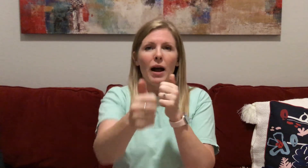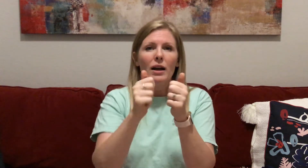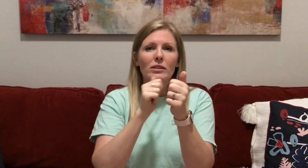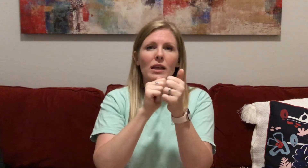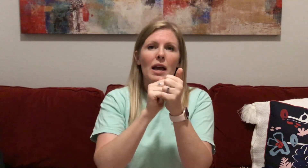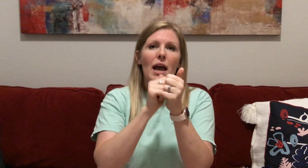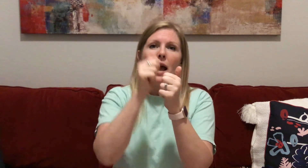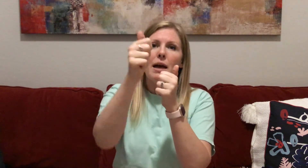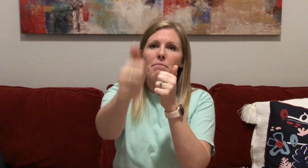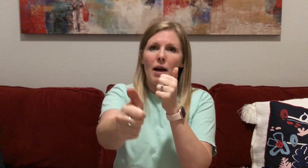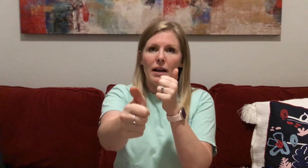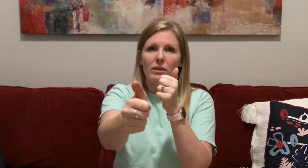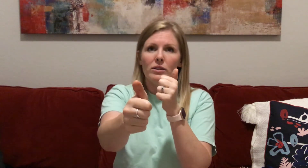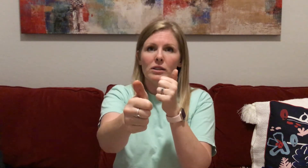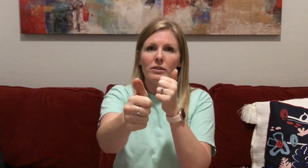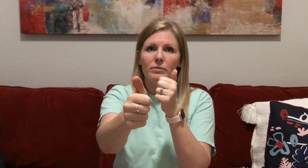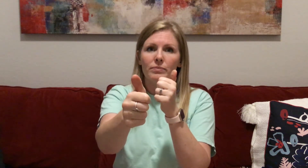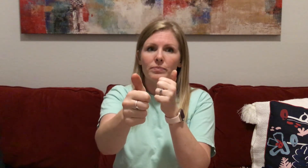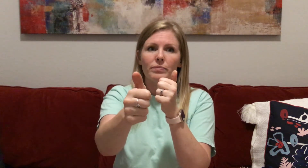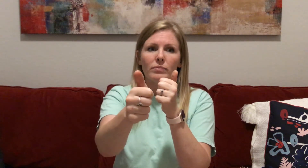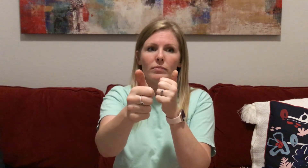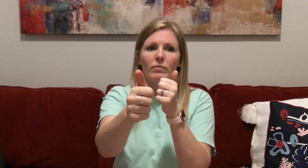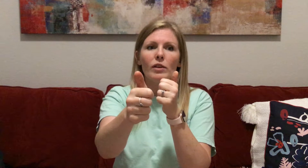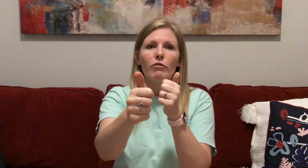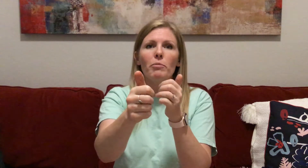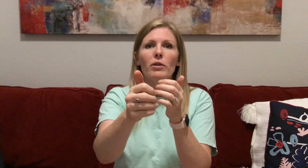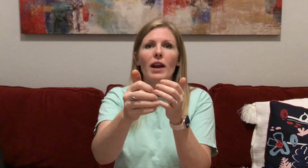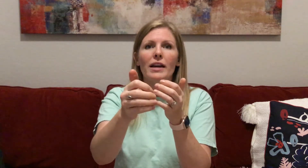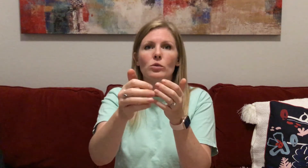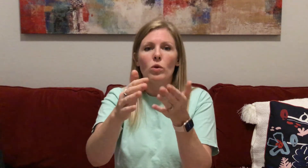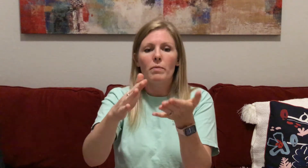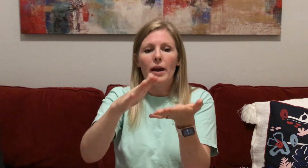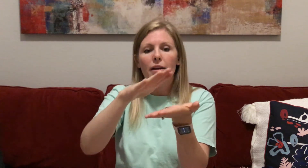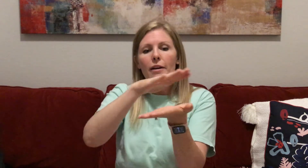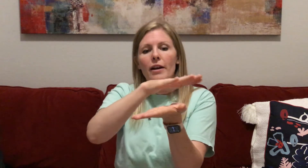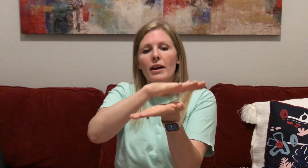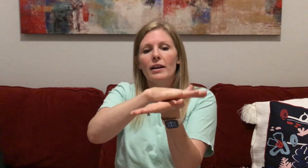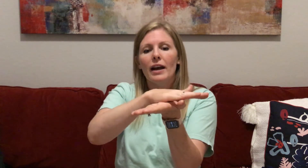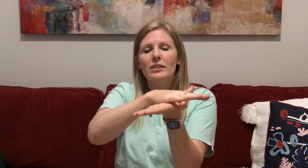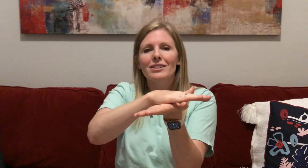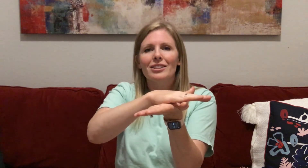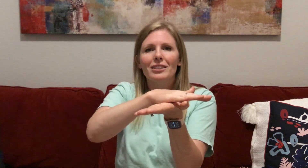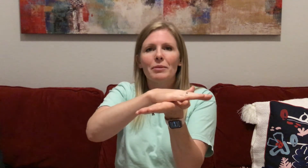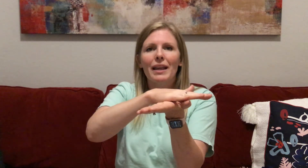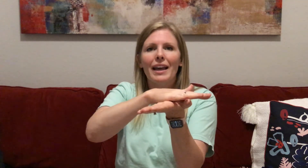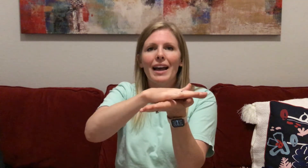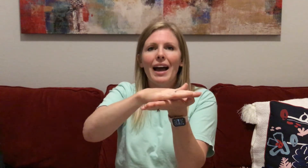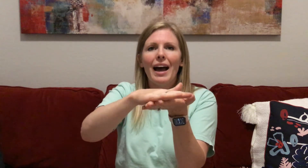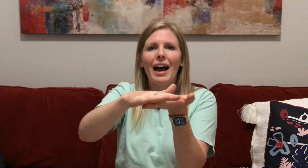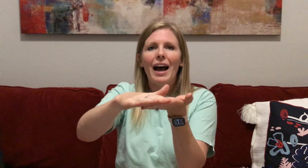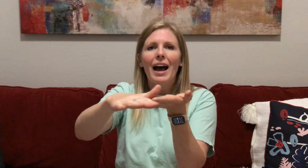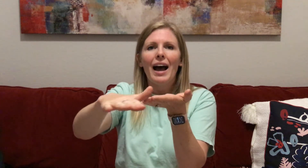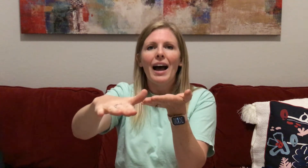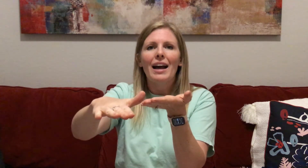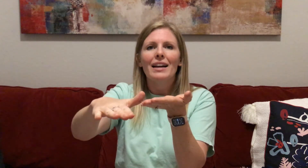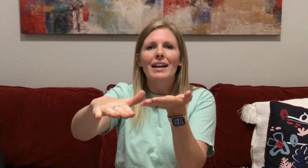miles and miles from your nice warm bed. Nice is just going to be like,